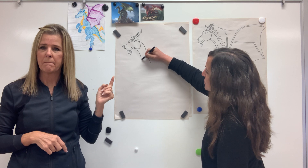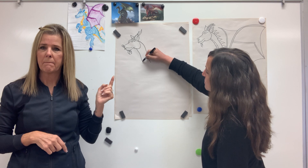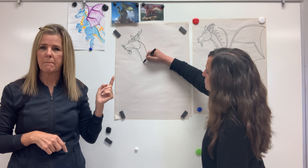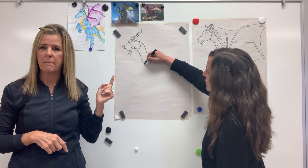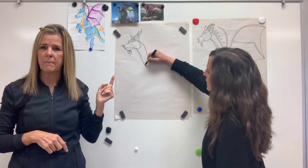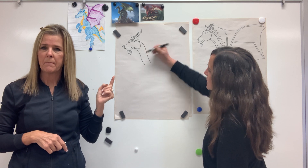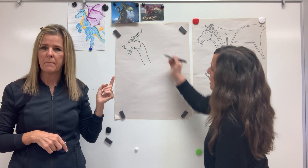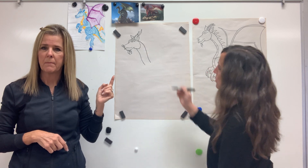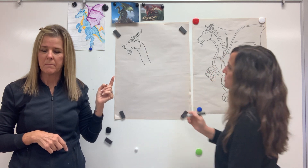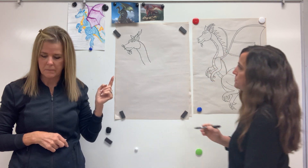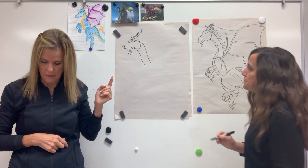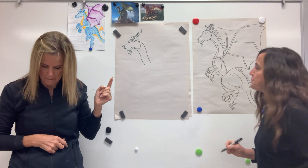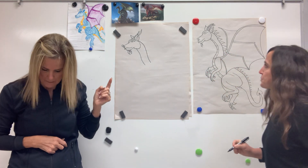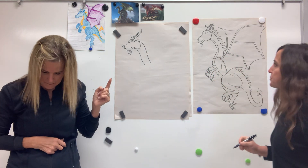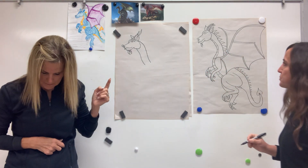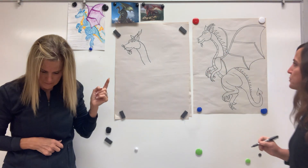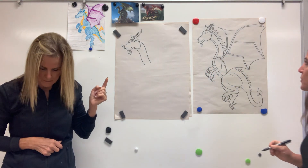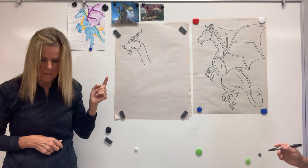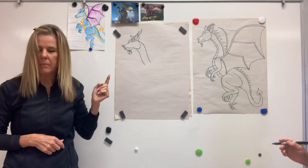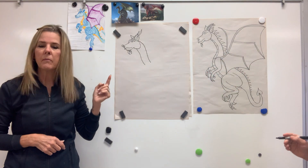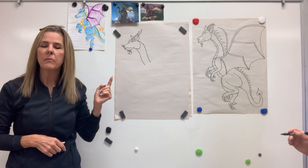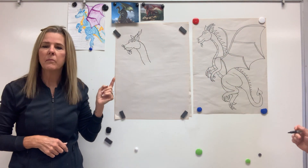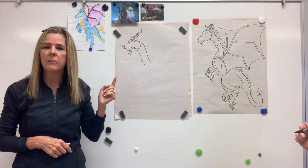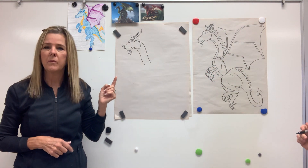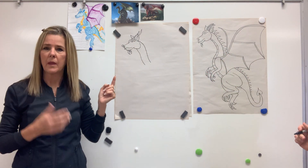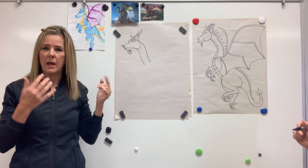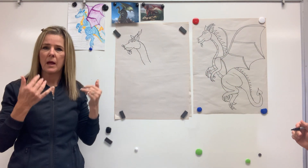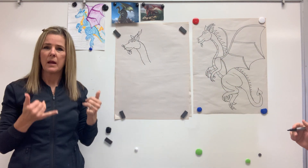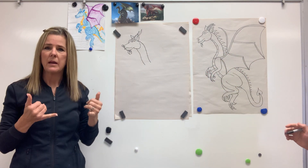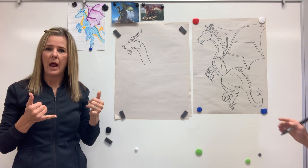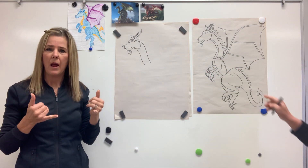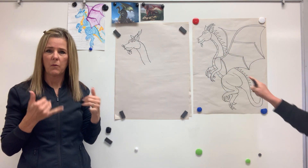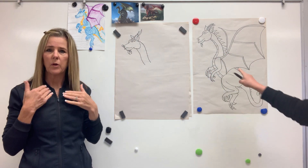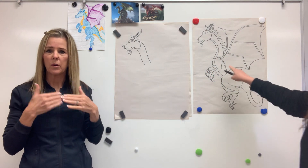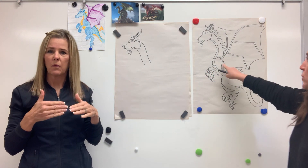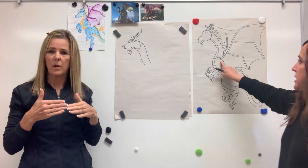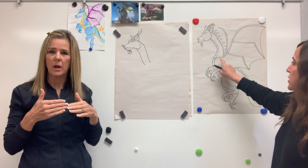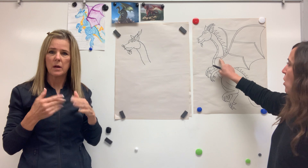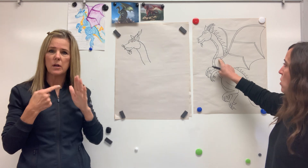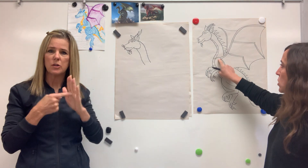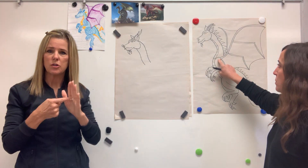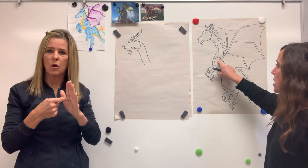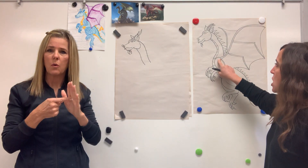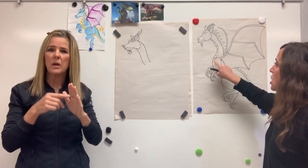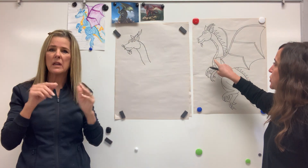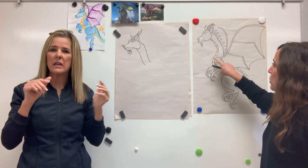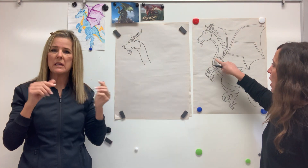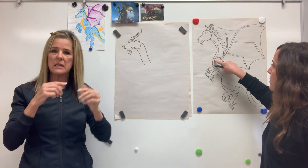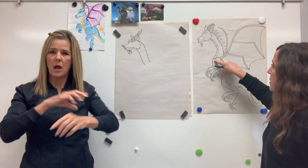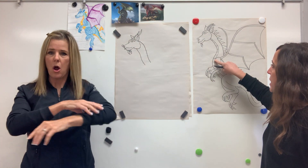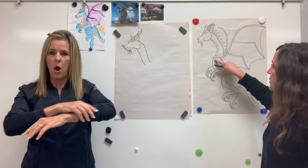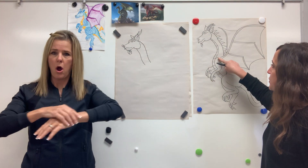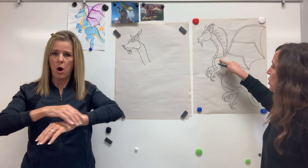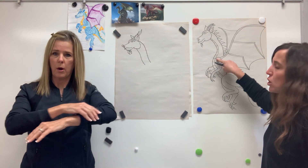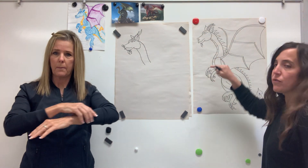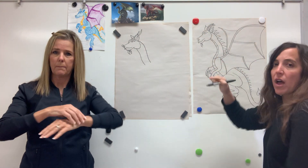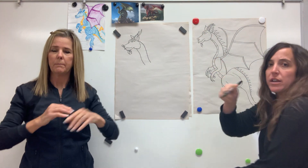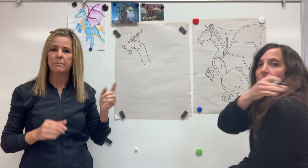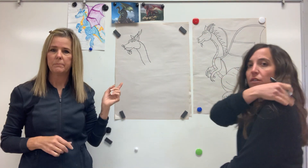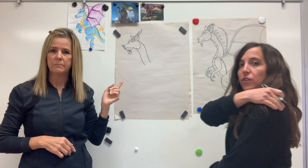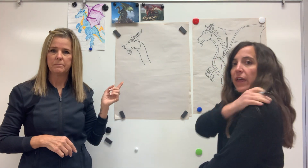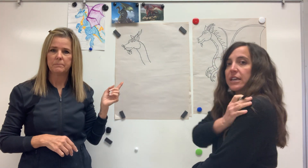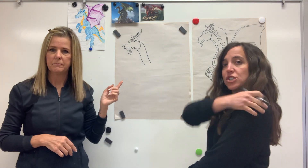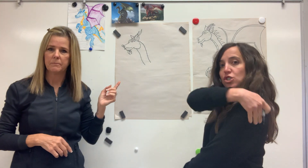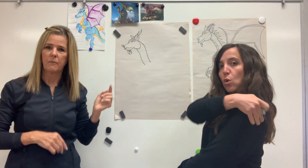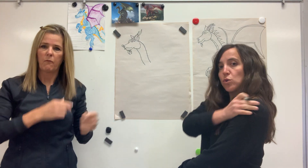just gonna make it double. Now we are gonna go ahead and show his arm. So I'm gonna make this curve